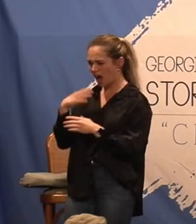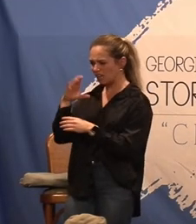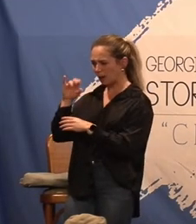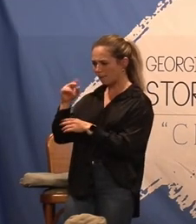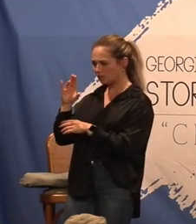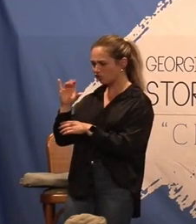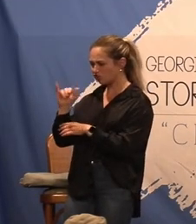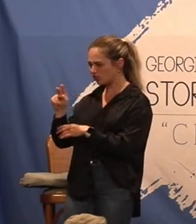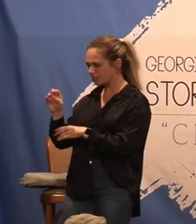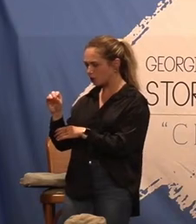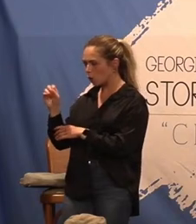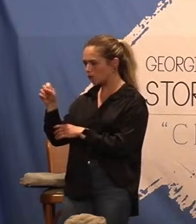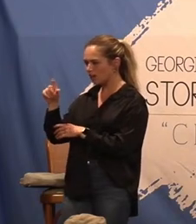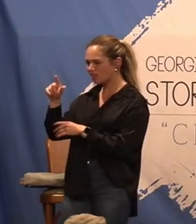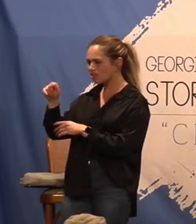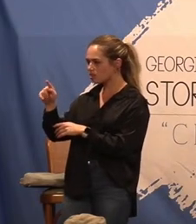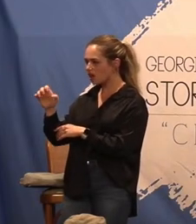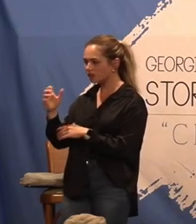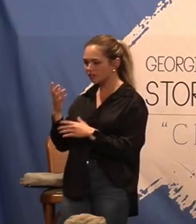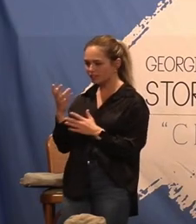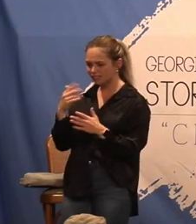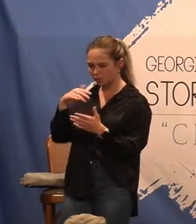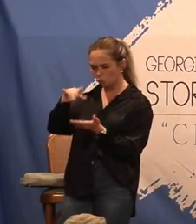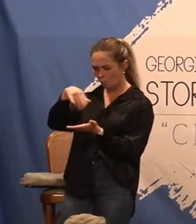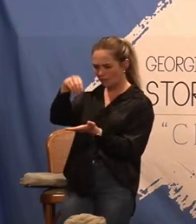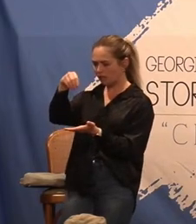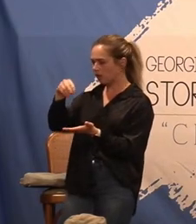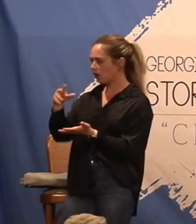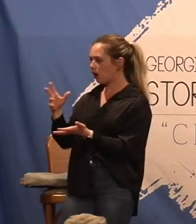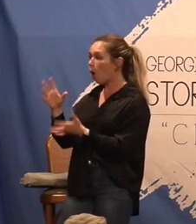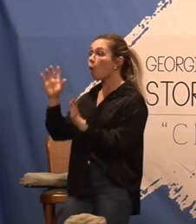Cappuccino, that's my latte, that's wimpy.